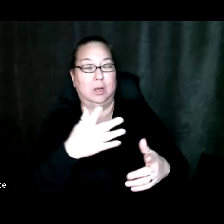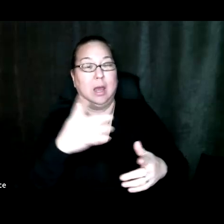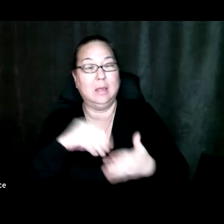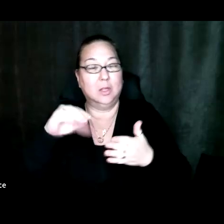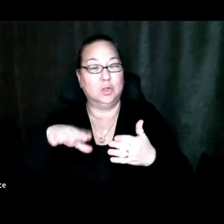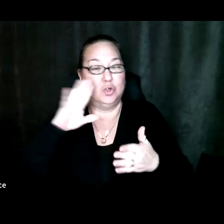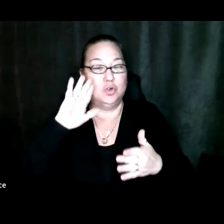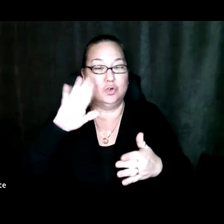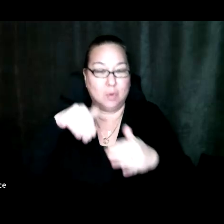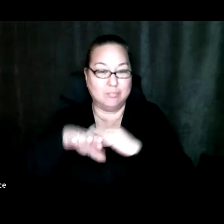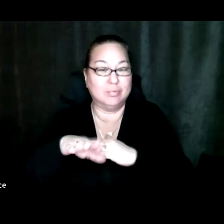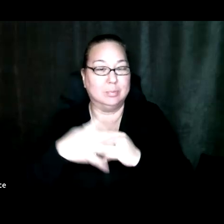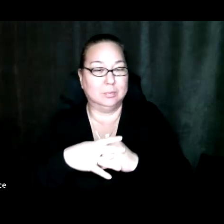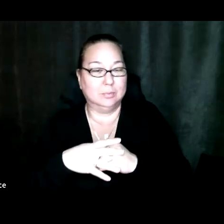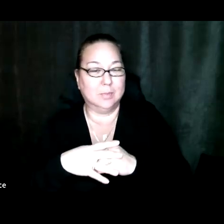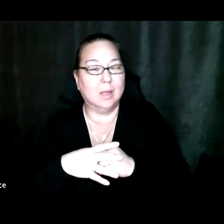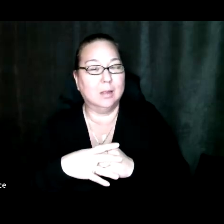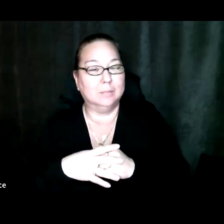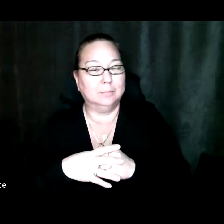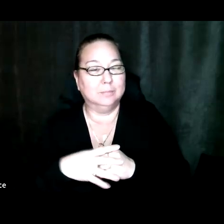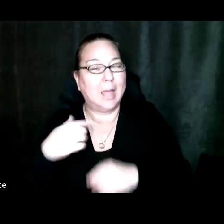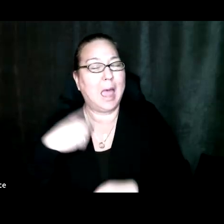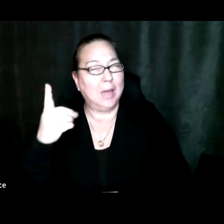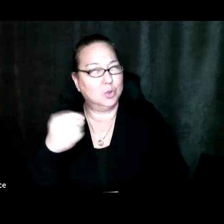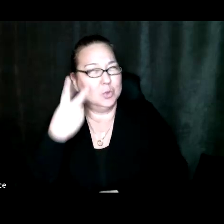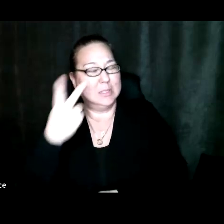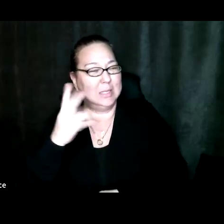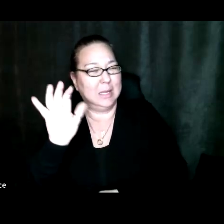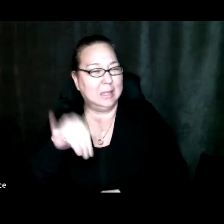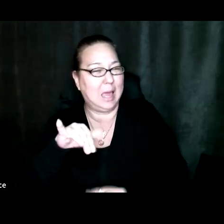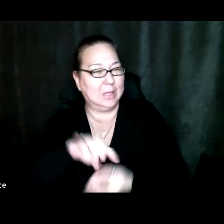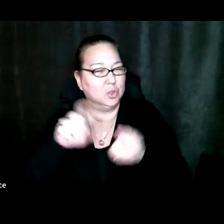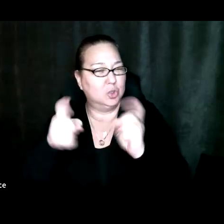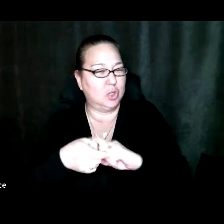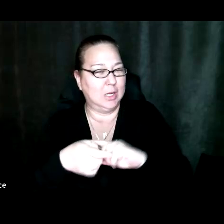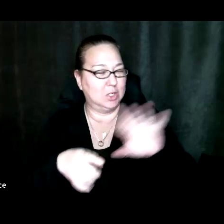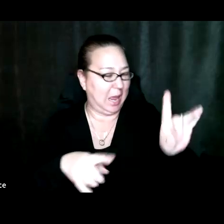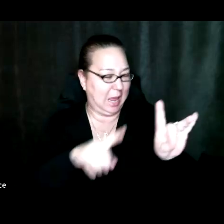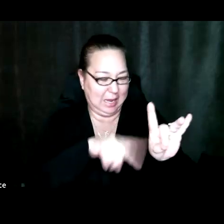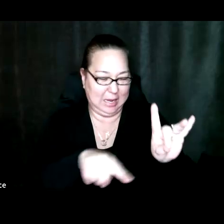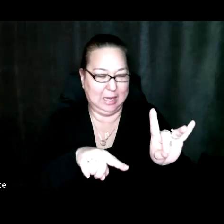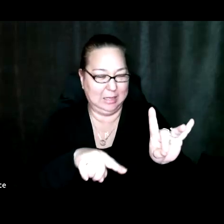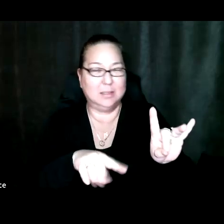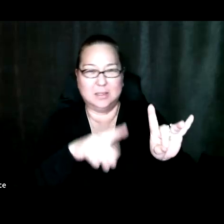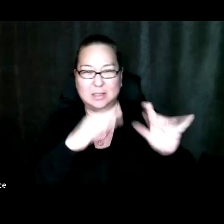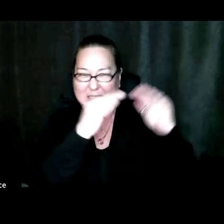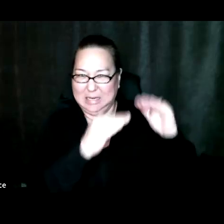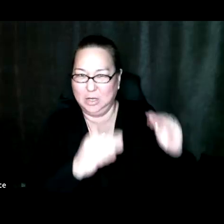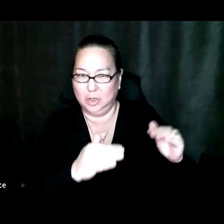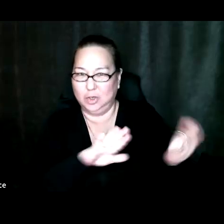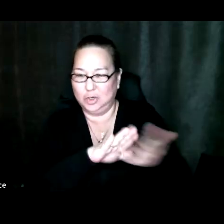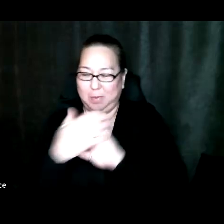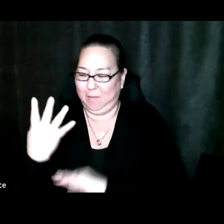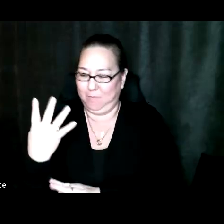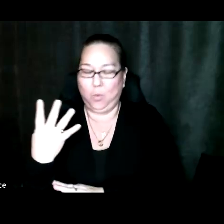8 to 4 because there is such confusion among parents about what tier they are in. We hear